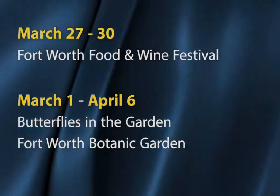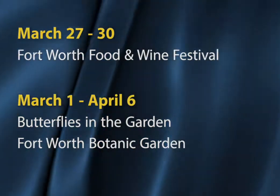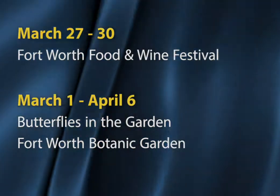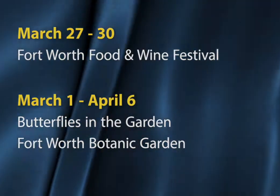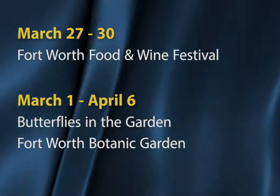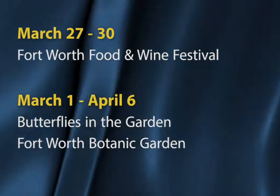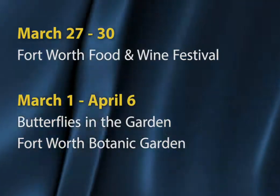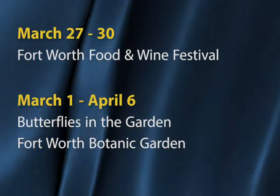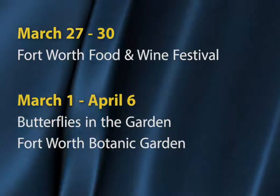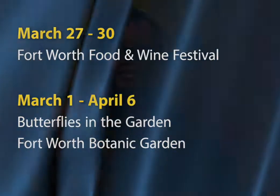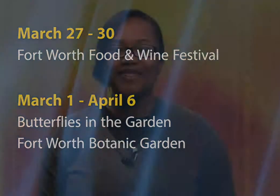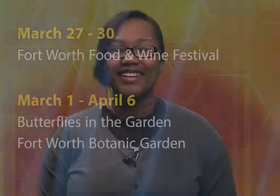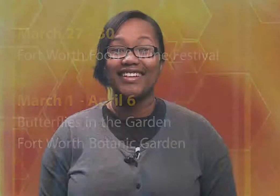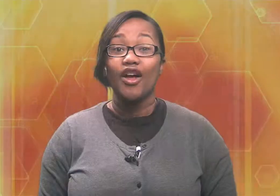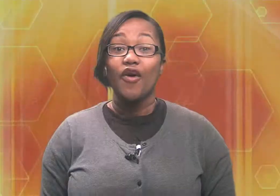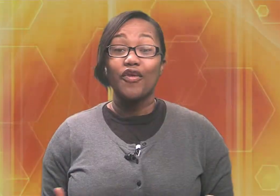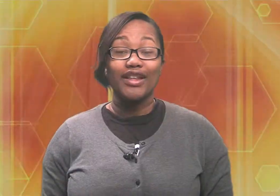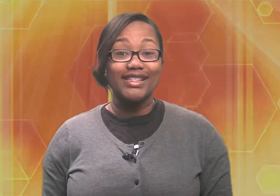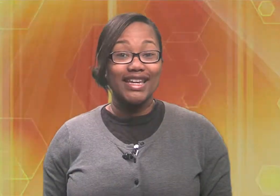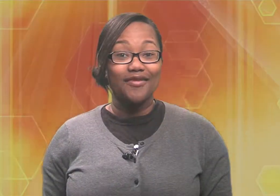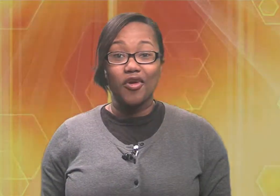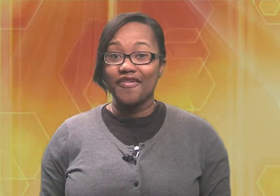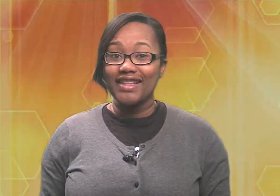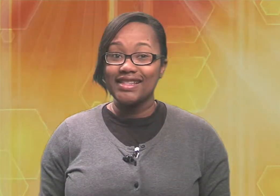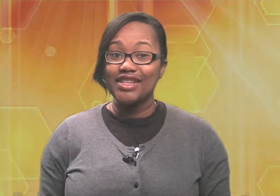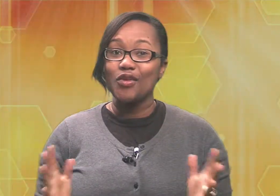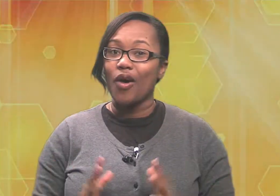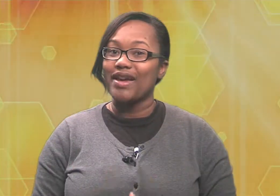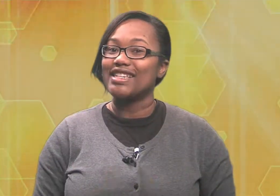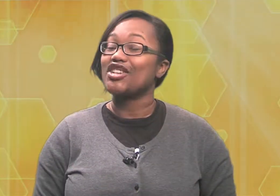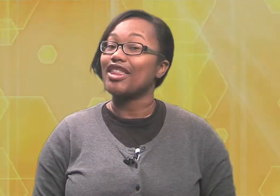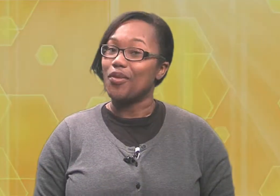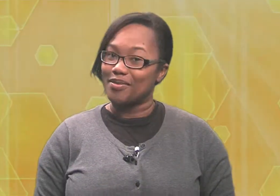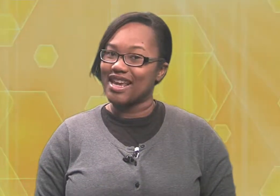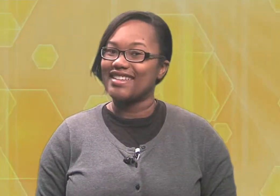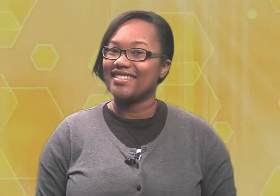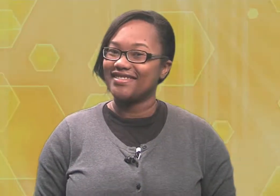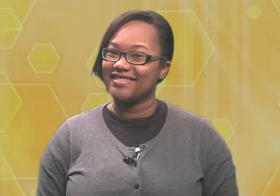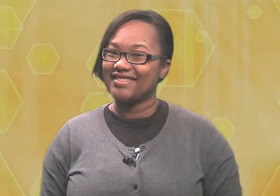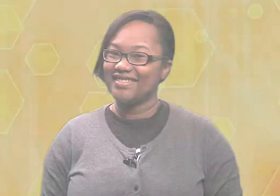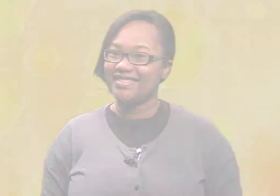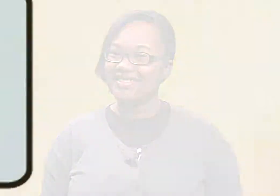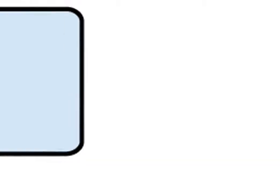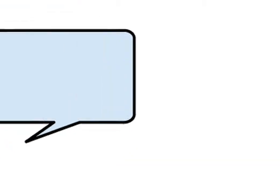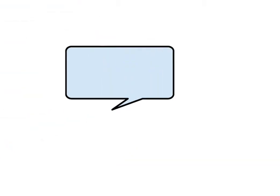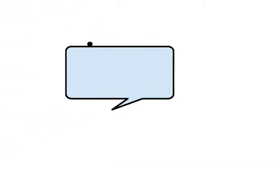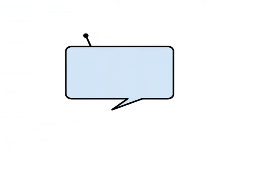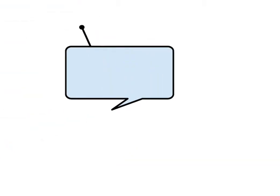For a listing of more events, you always can check the website.